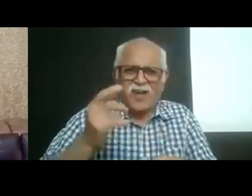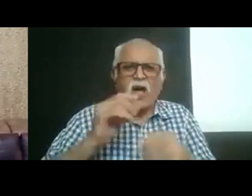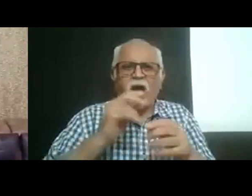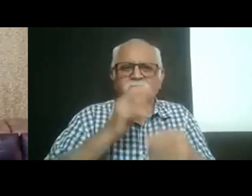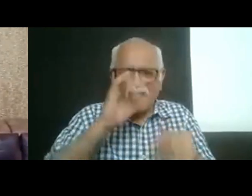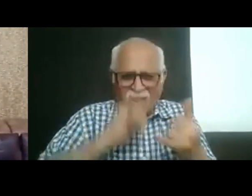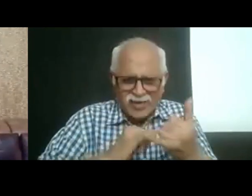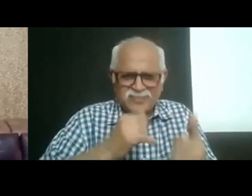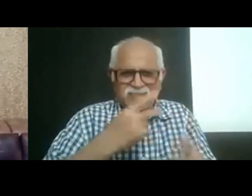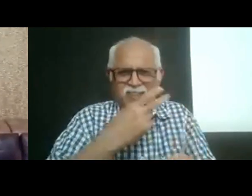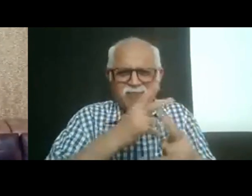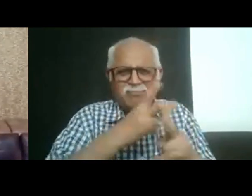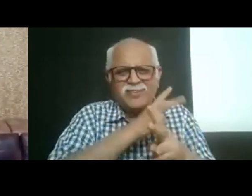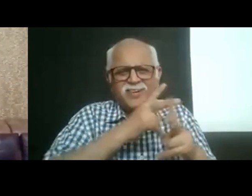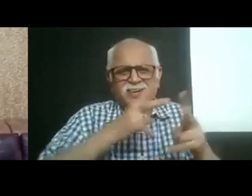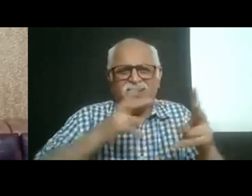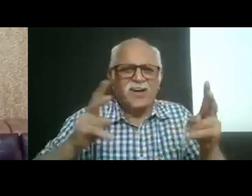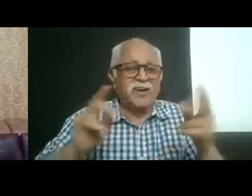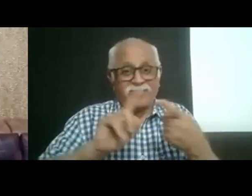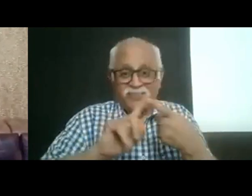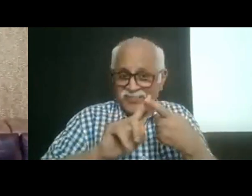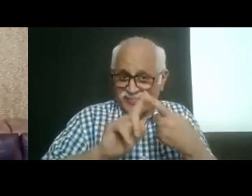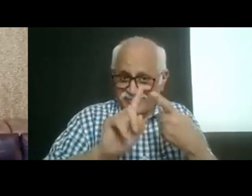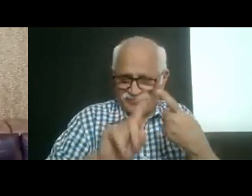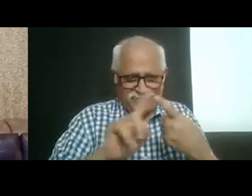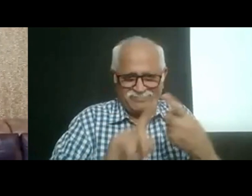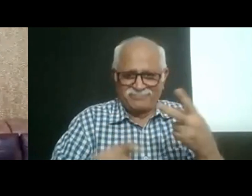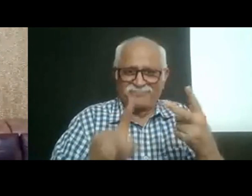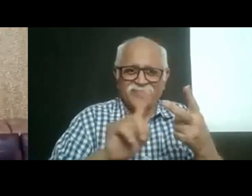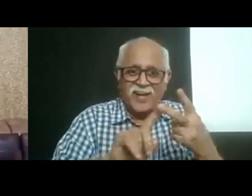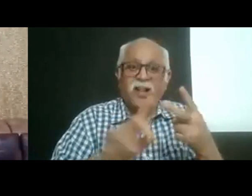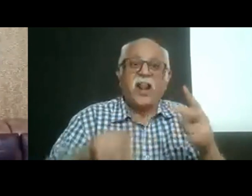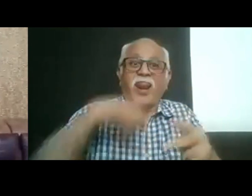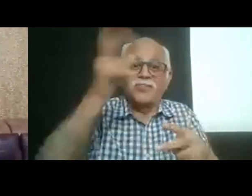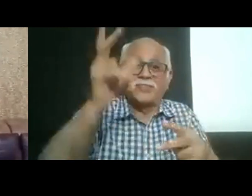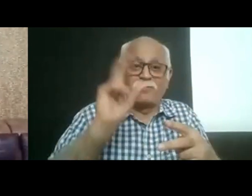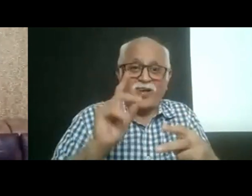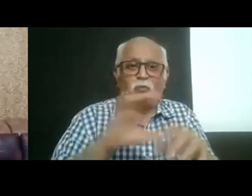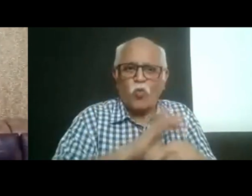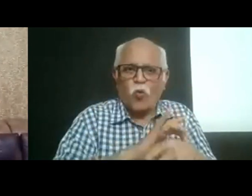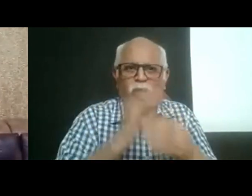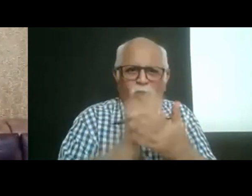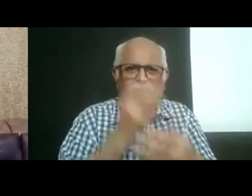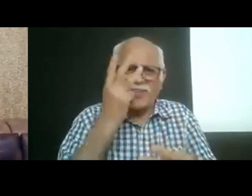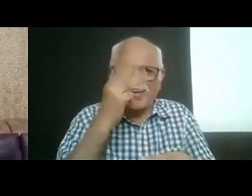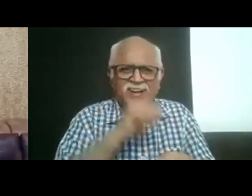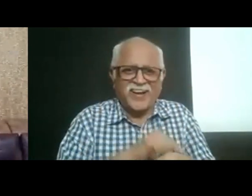if you're pregnant or not, or so many different things, right? This was first. Second